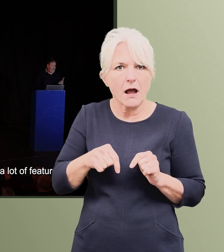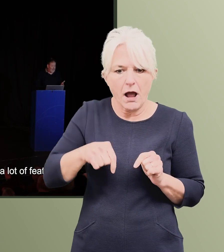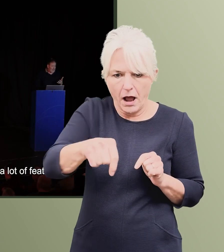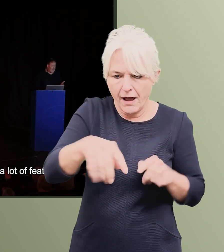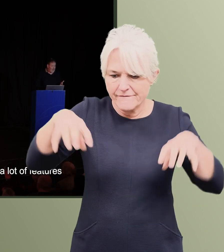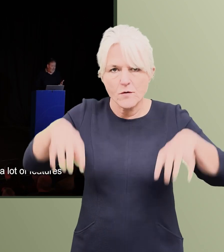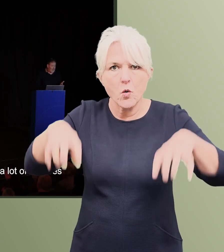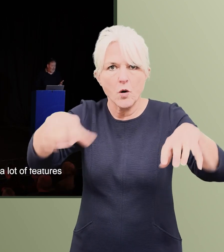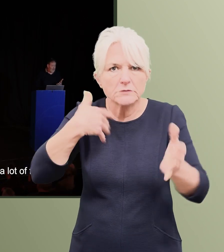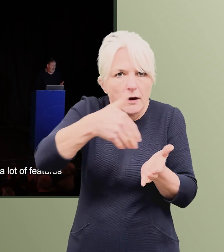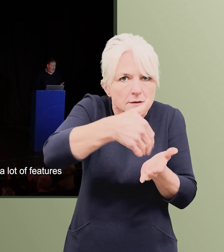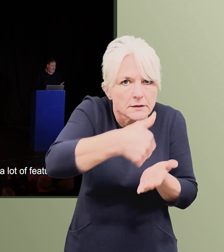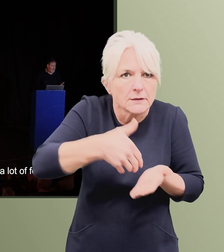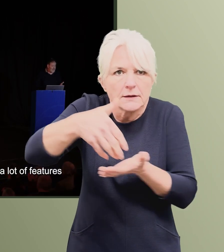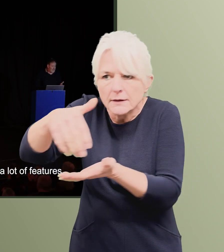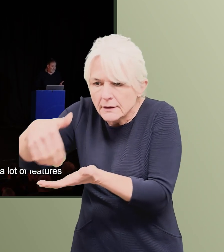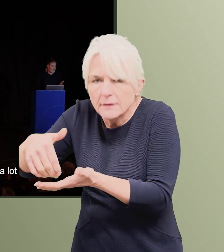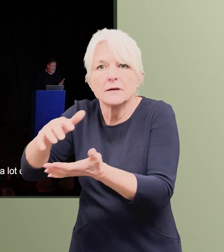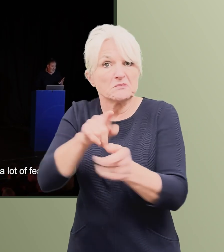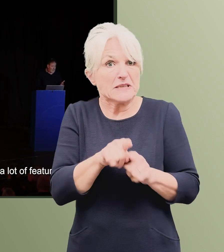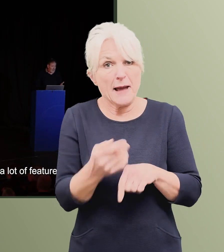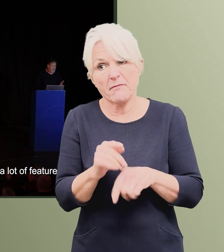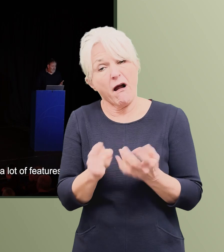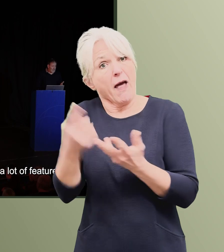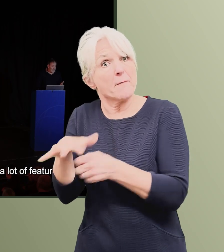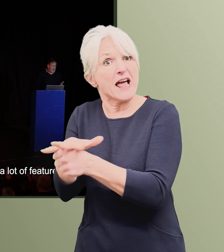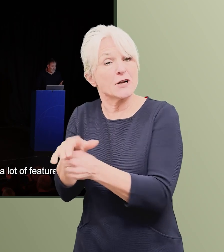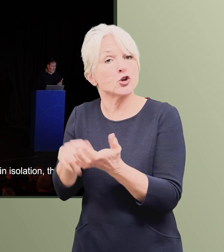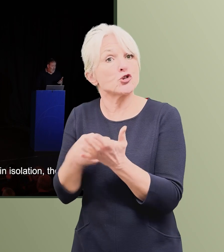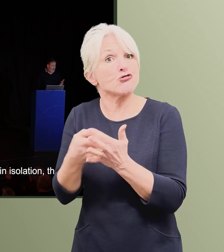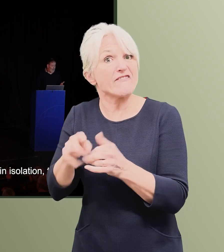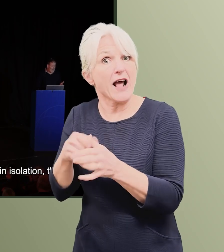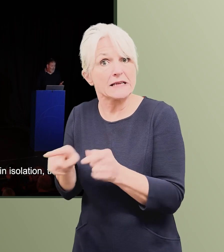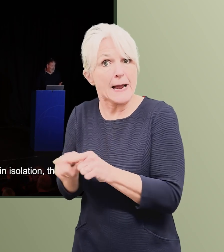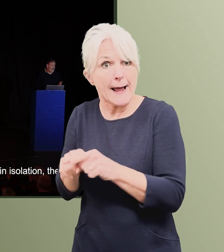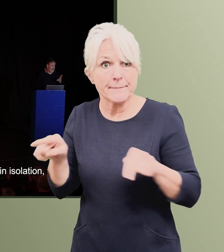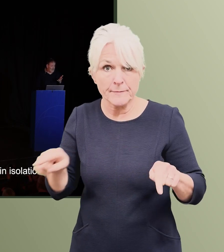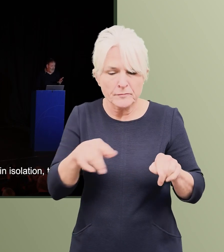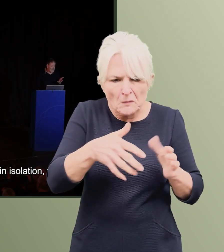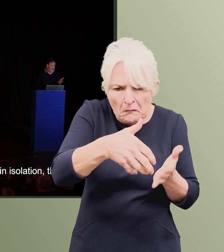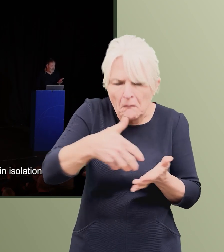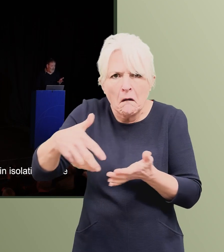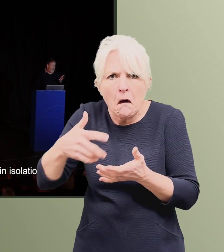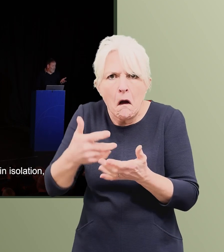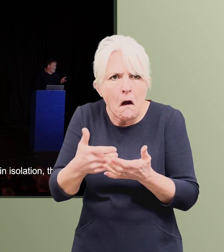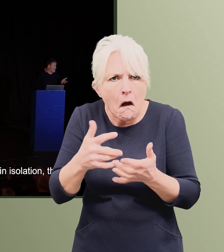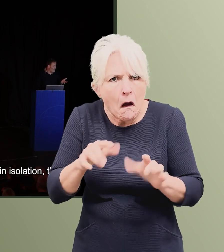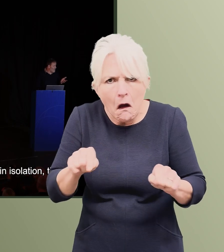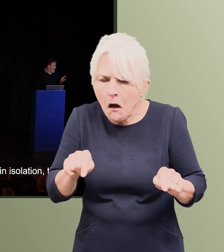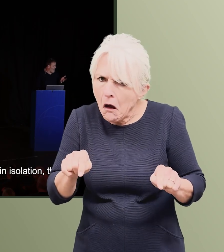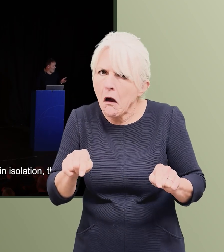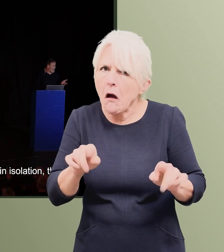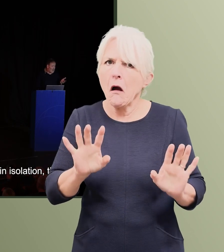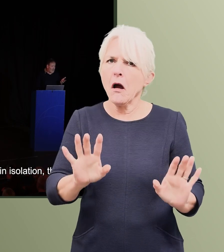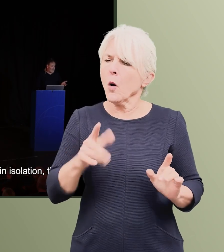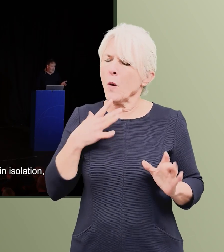pick up a hell of a lot of features around the site. So quite clearly, the extant site can't be just looked